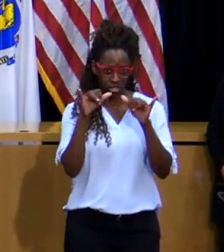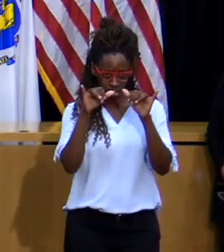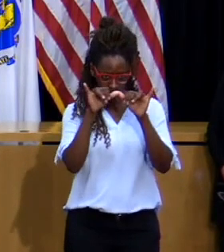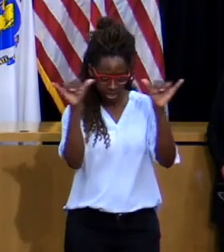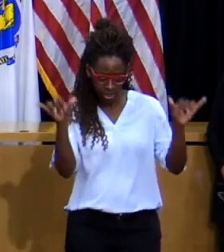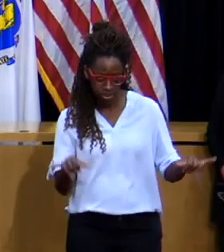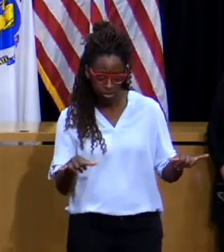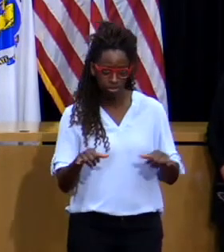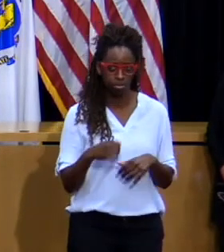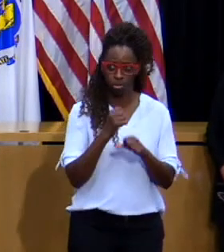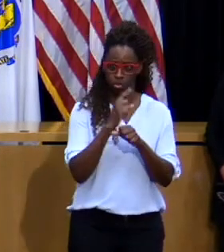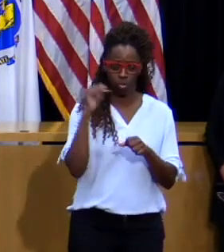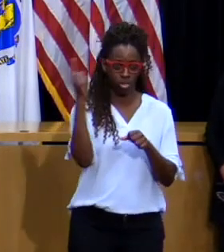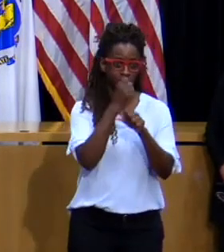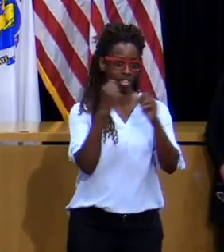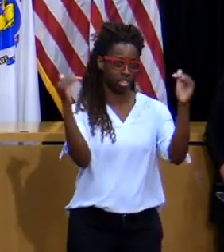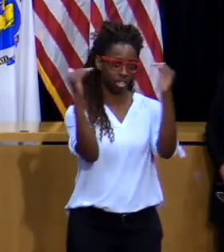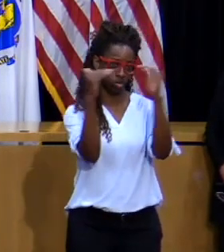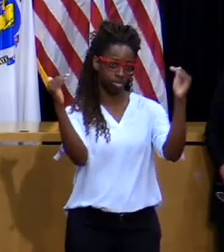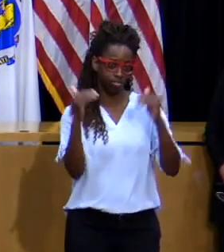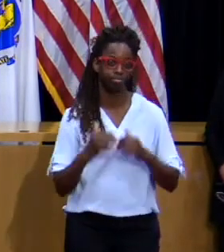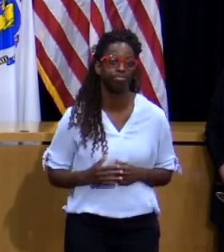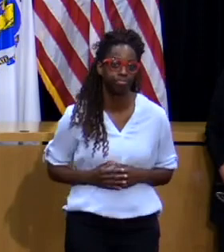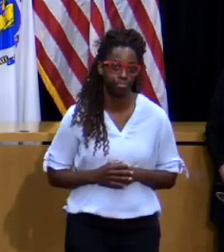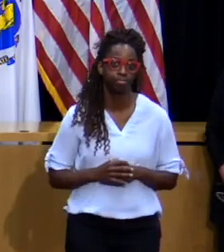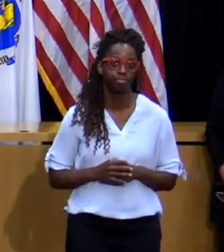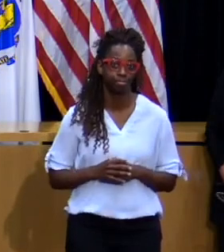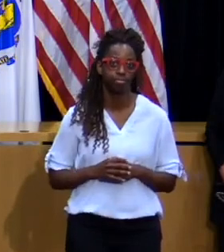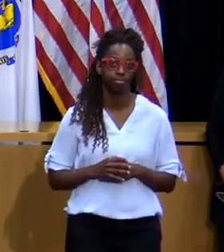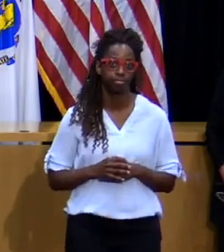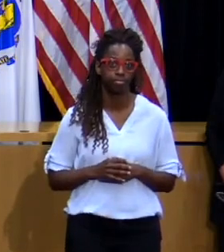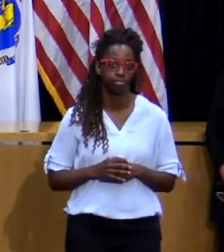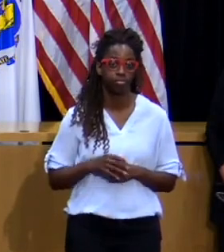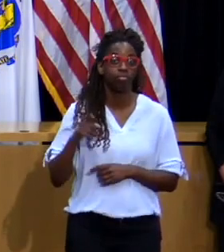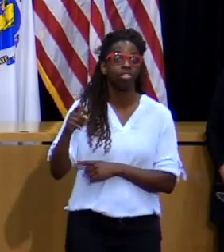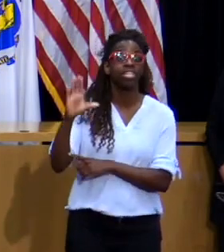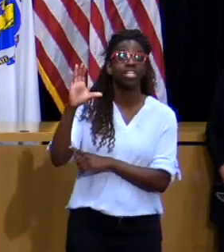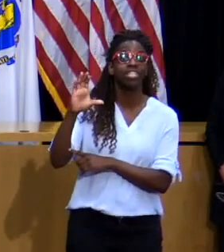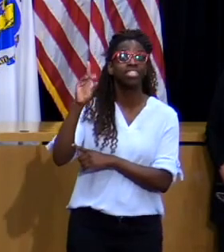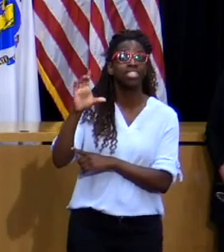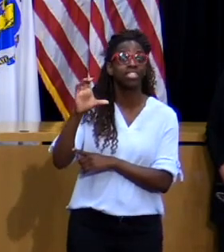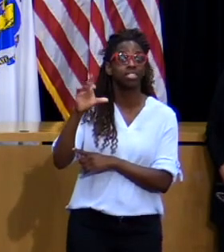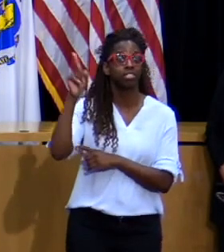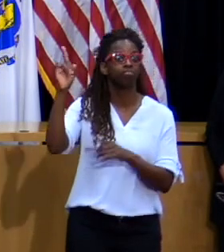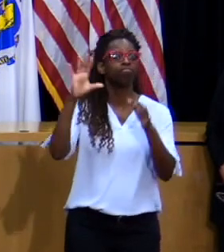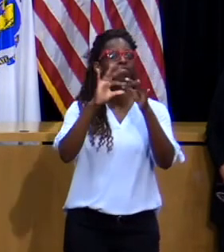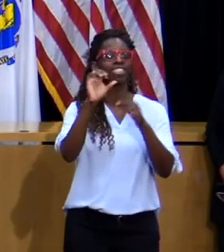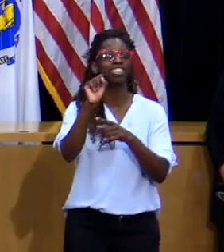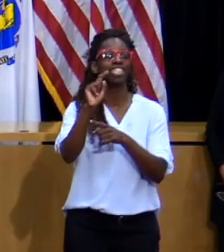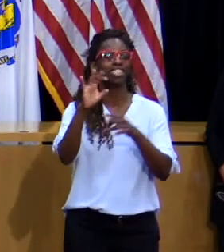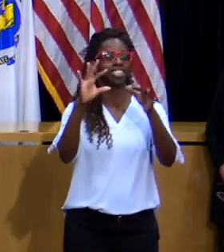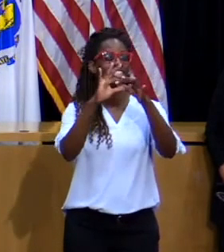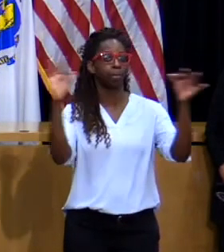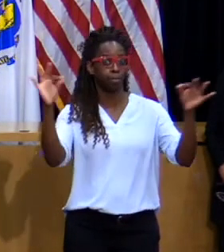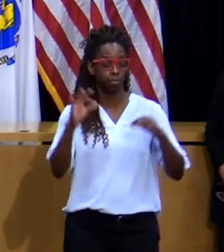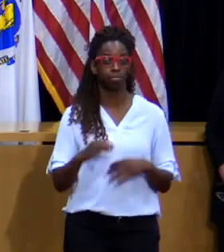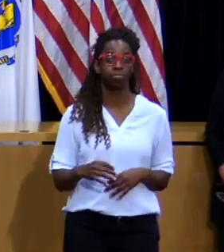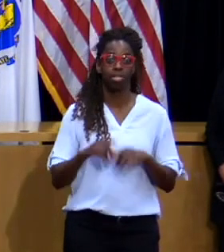then as the CDC said, you could allocate additional to